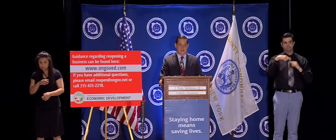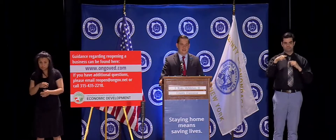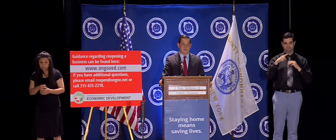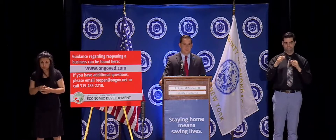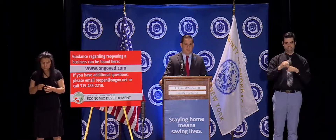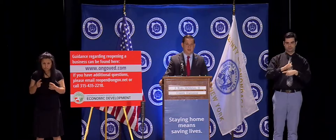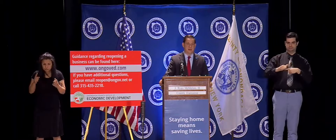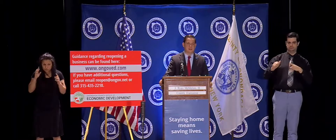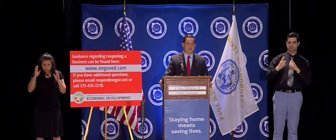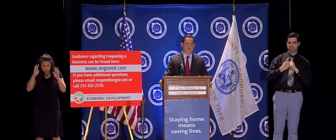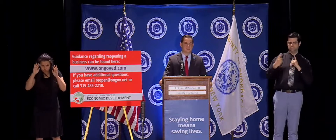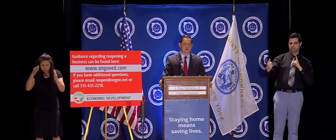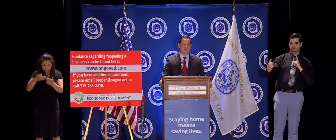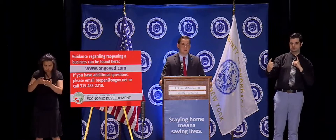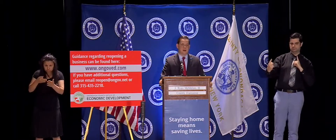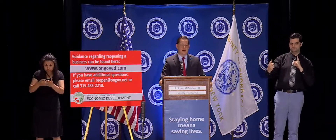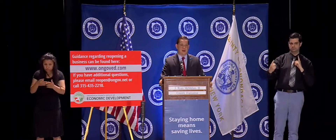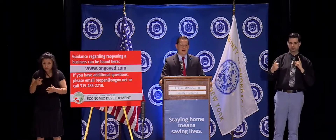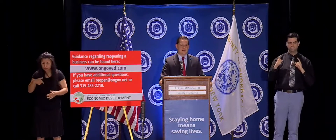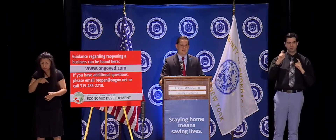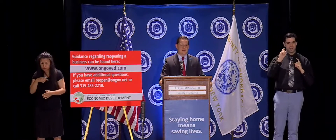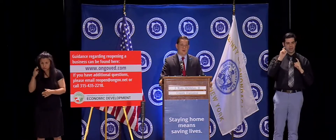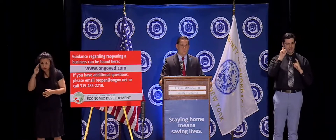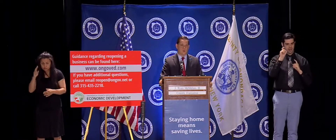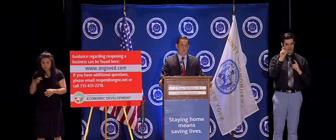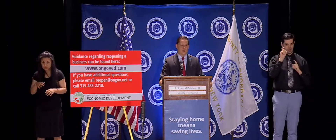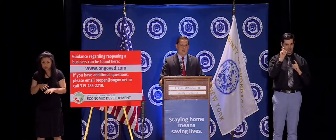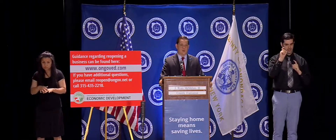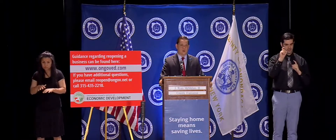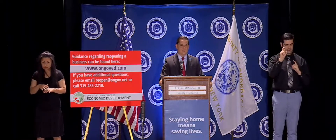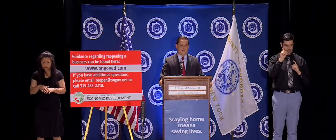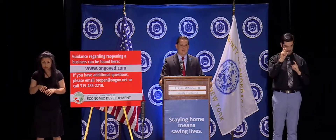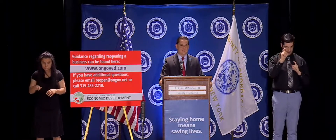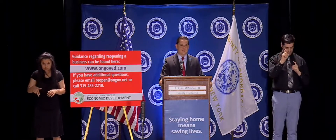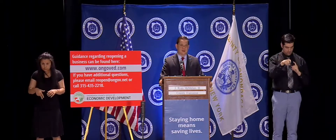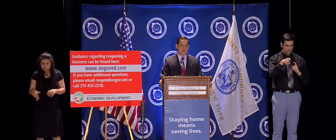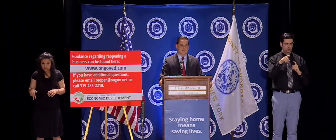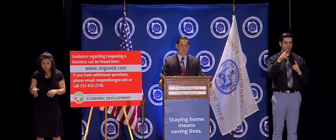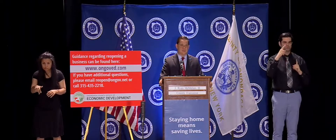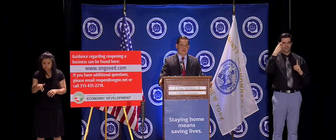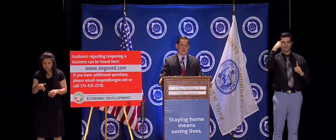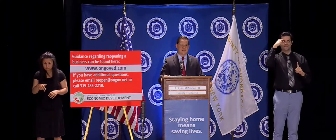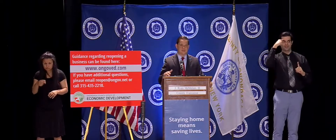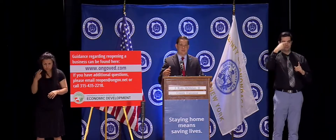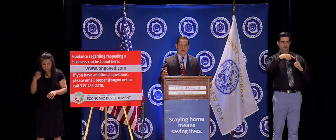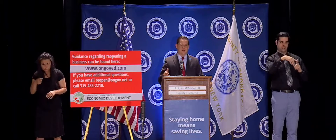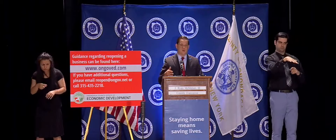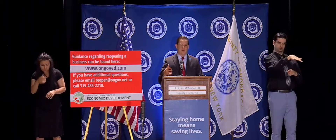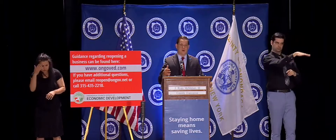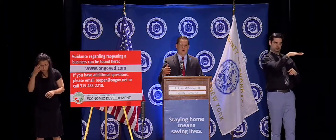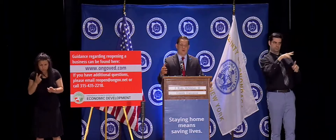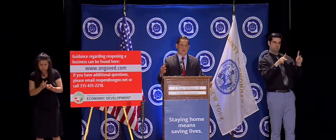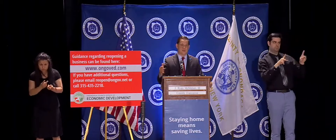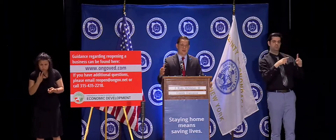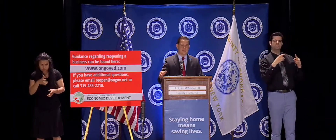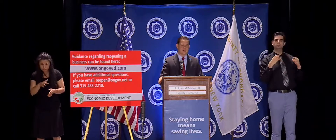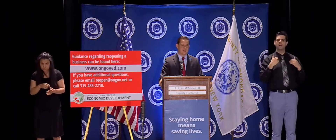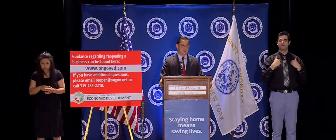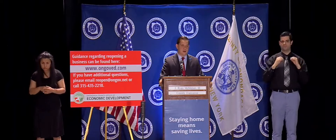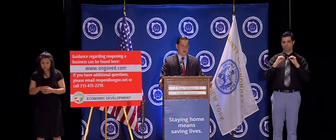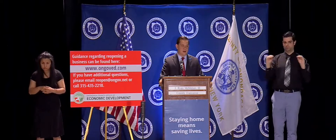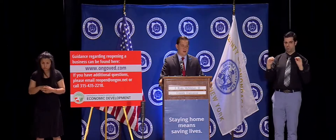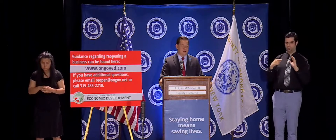are these asymptomatic cases. So anyone can be asymptomatic. You wouldn't know you were